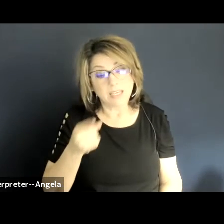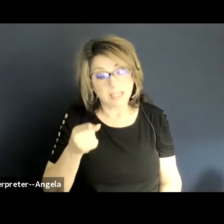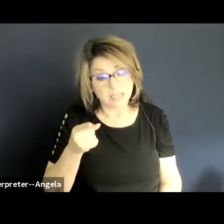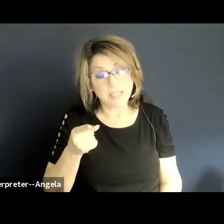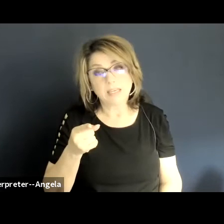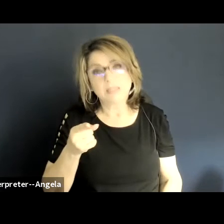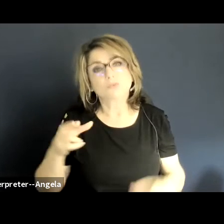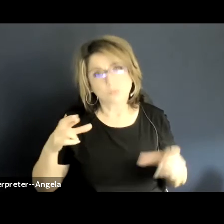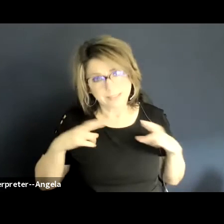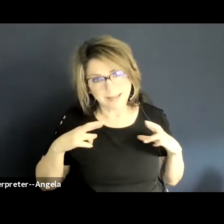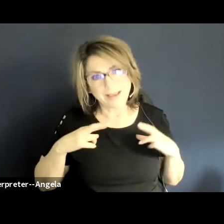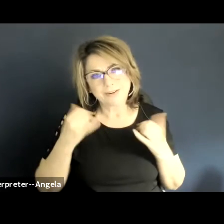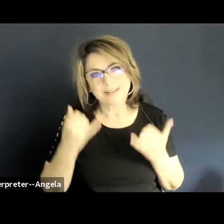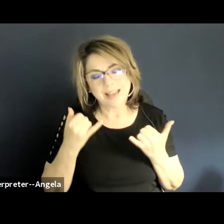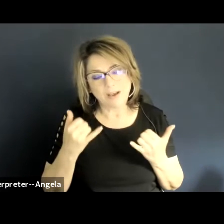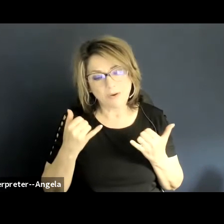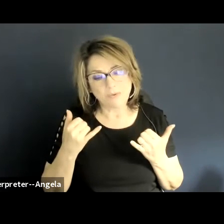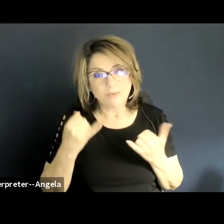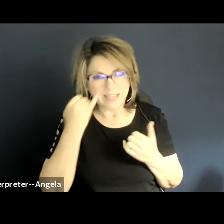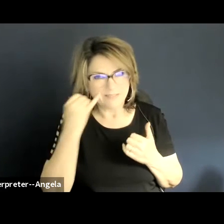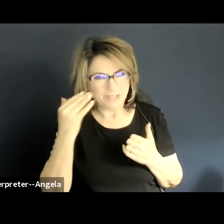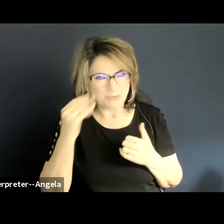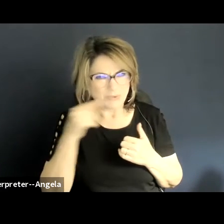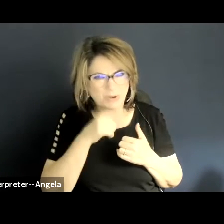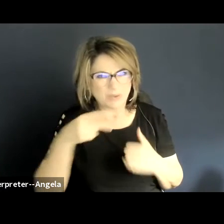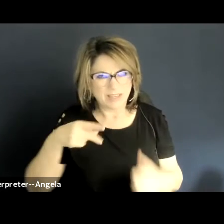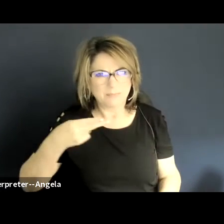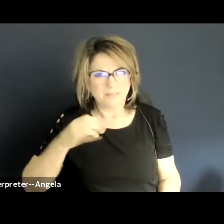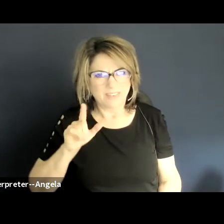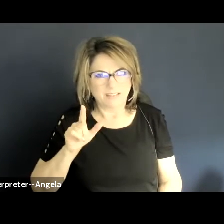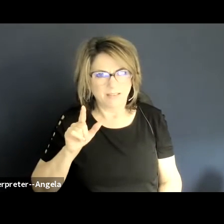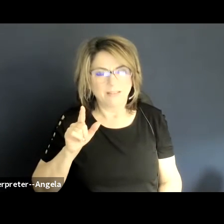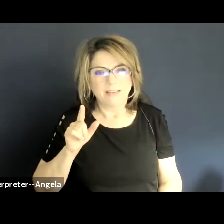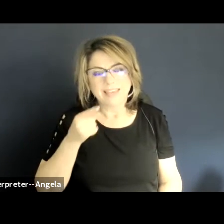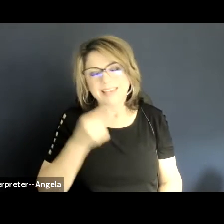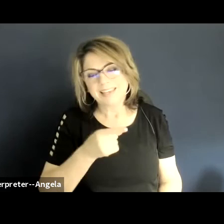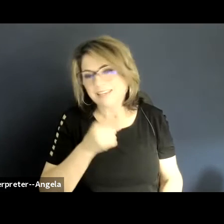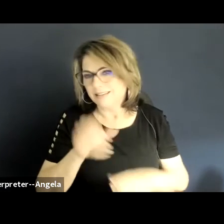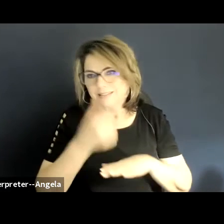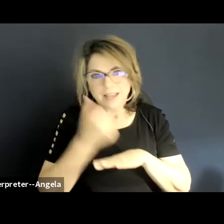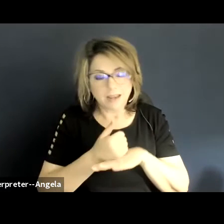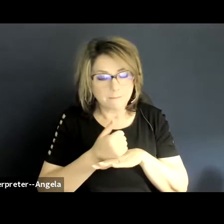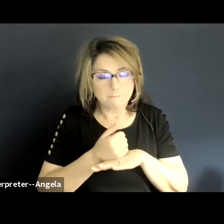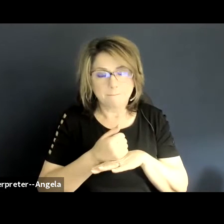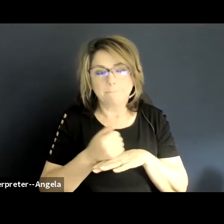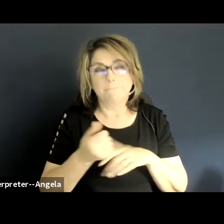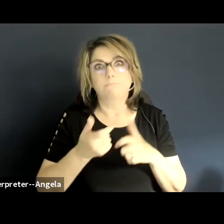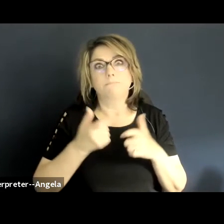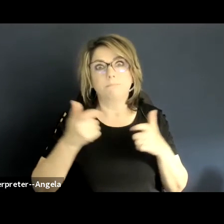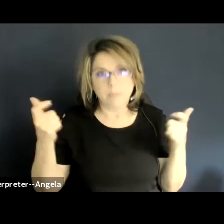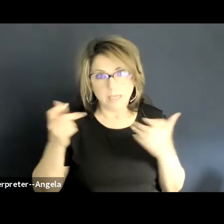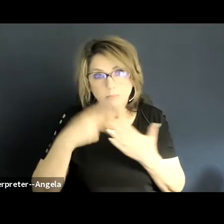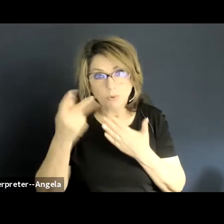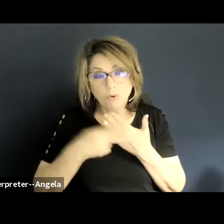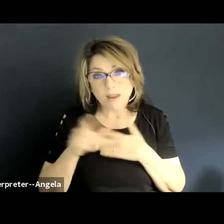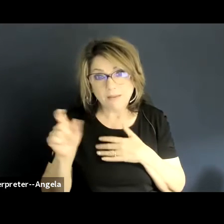Phil's retired now, if you know Phil, but he put together a huge program there in